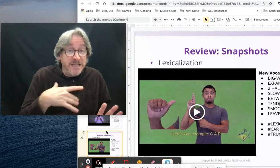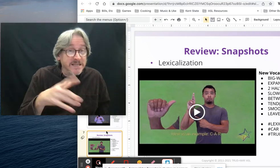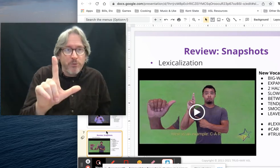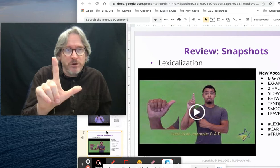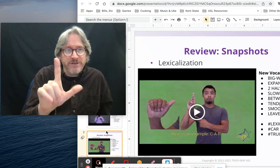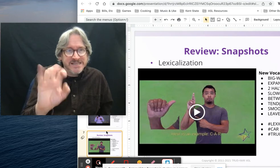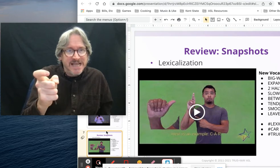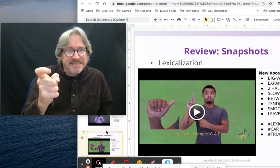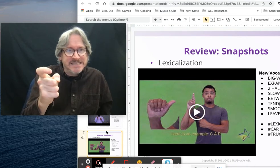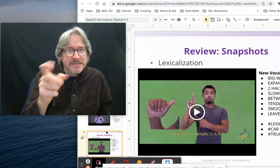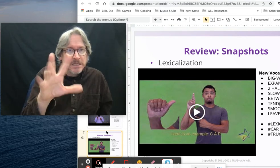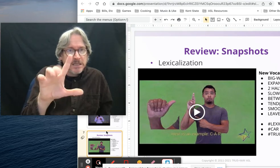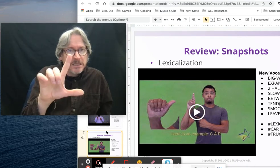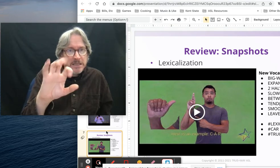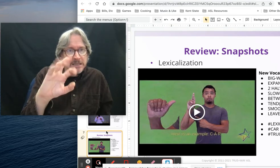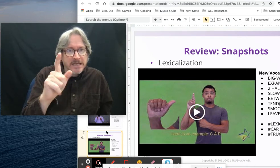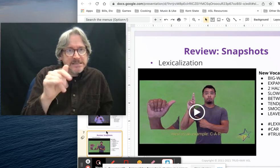Really, the important thing is